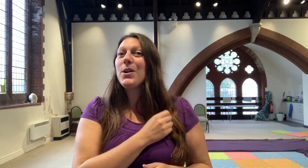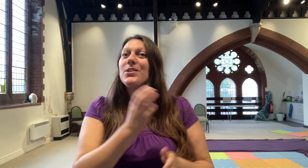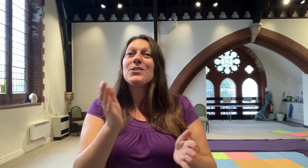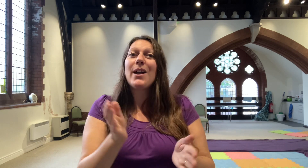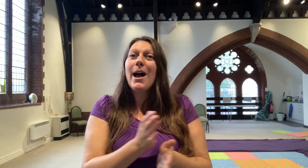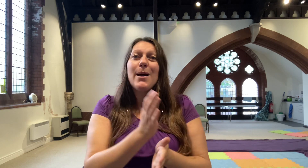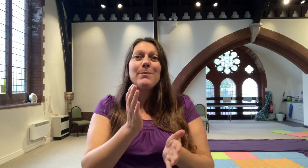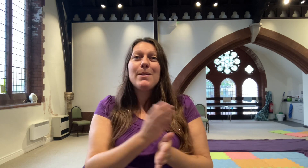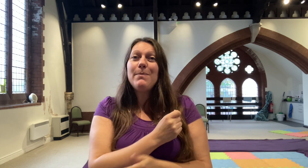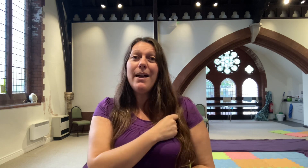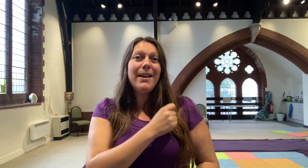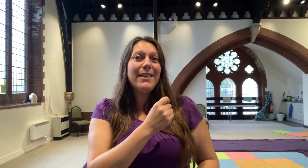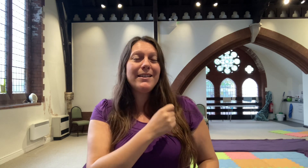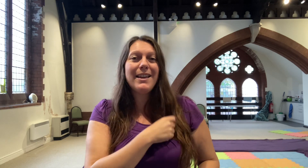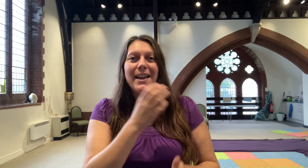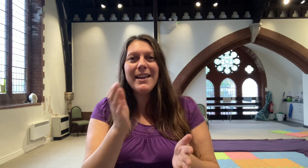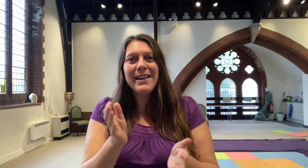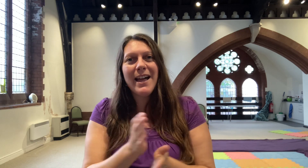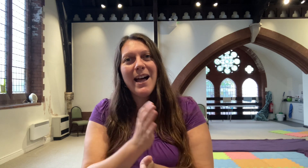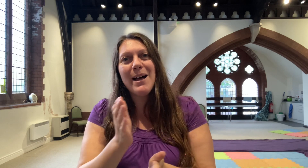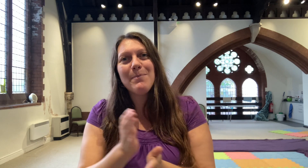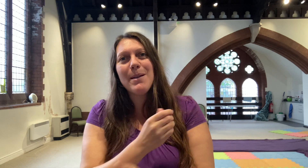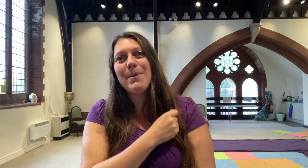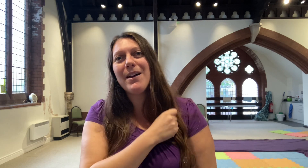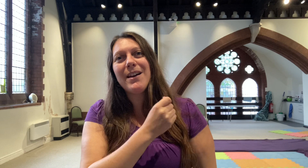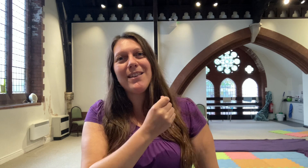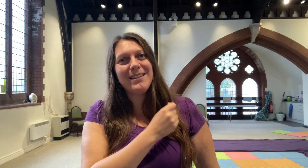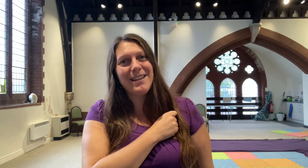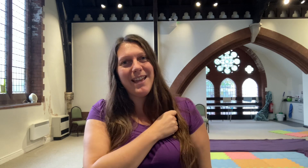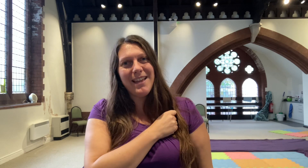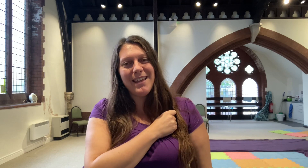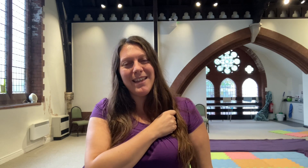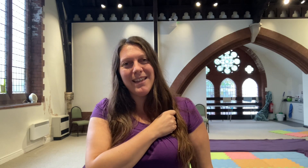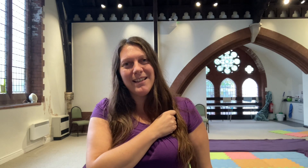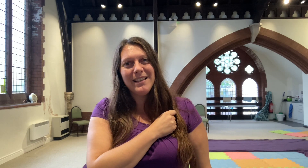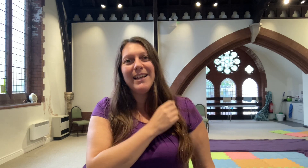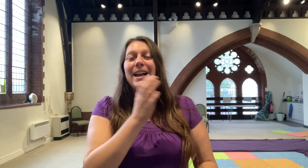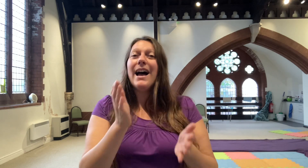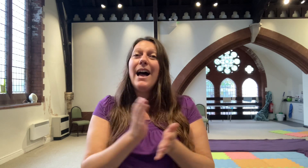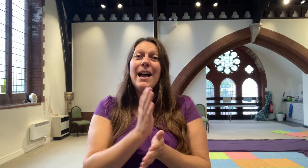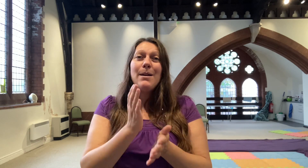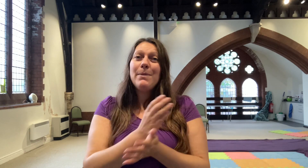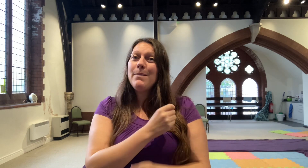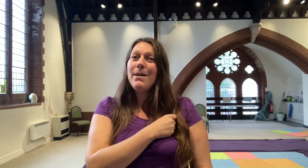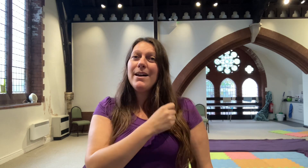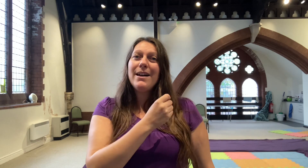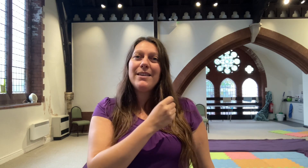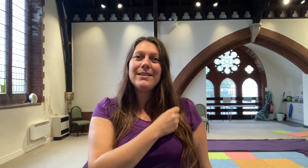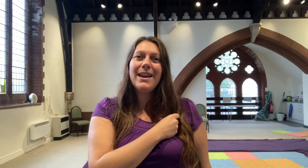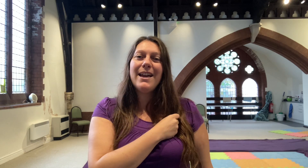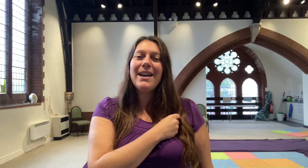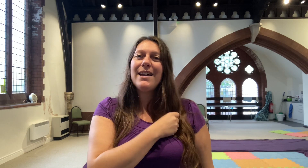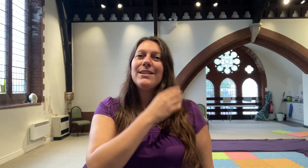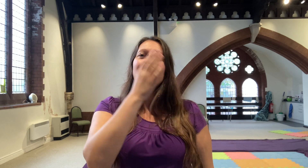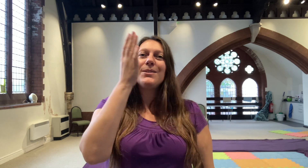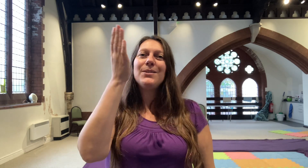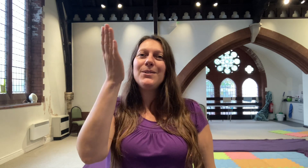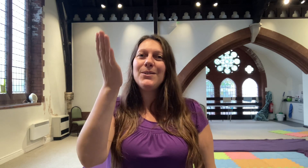just do happy birthday, happy birthday. Happy birthday to